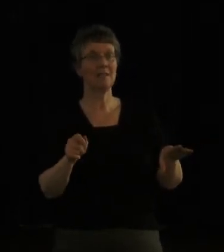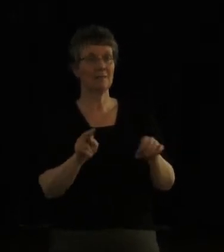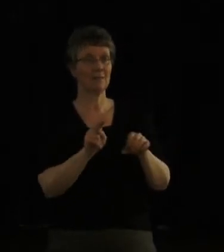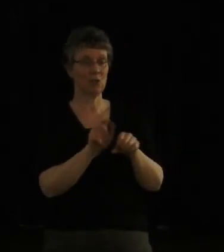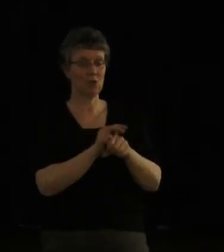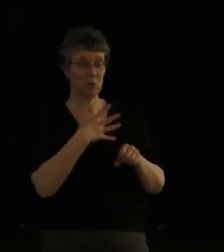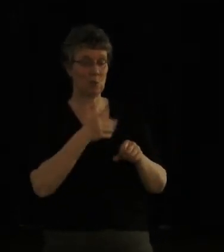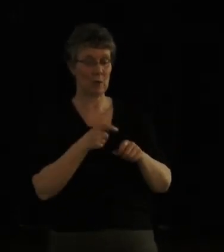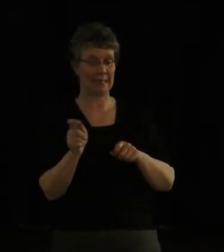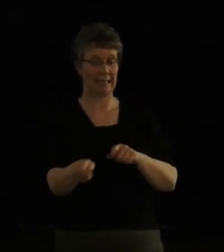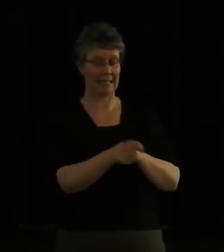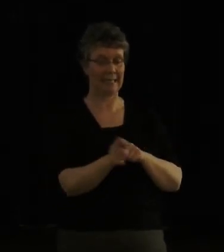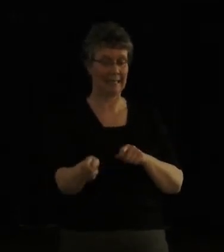stay on the pathway.